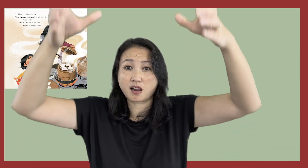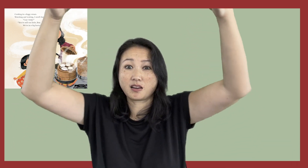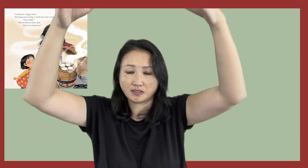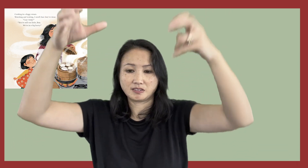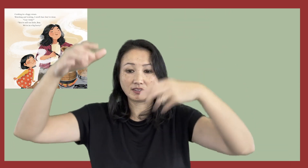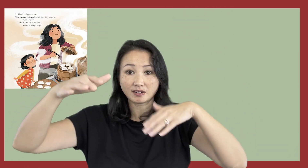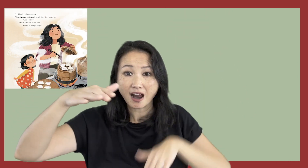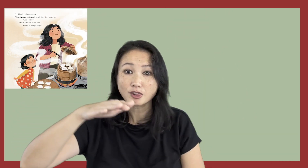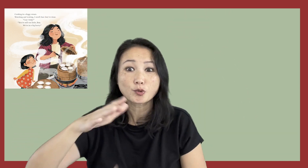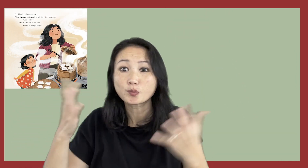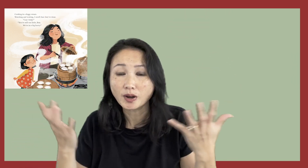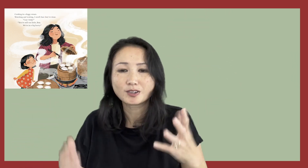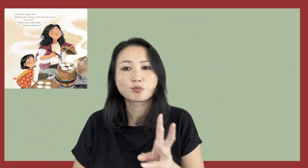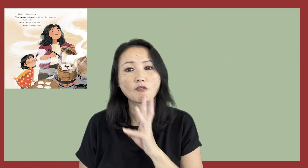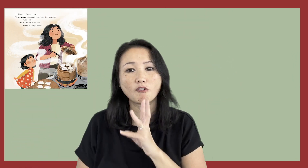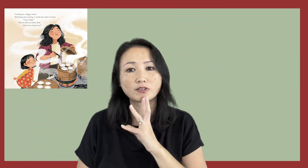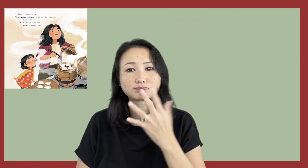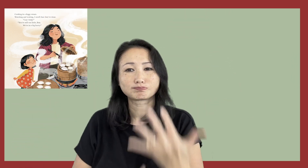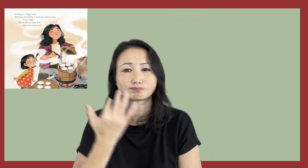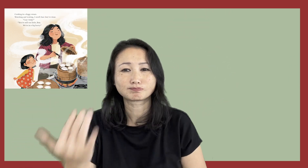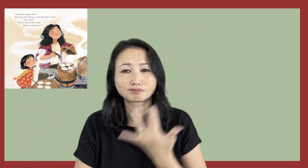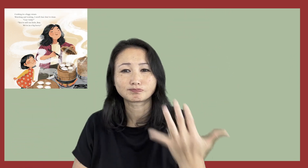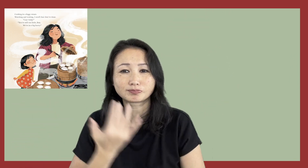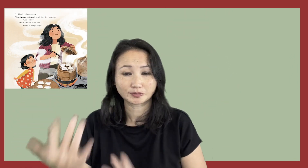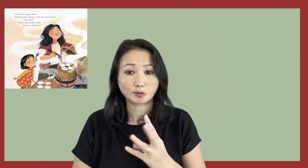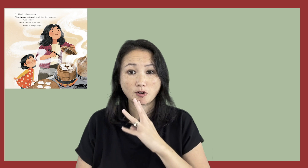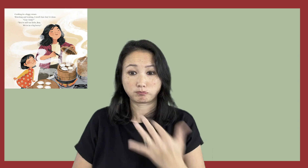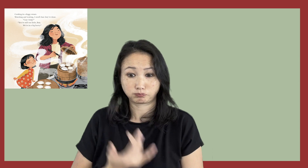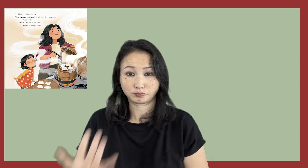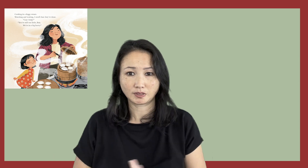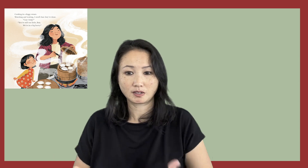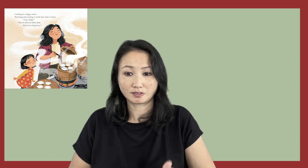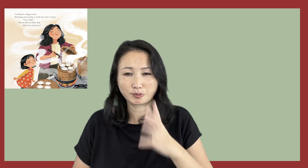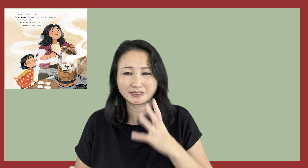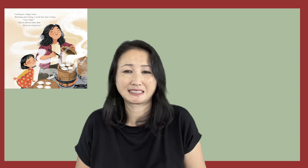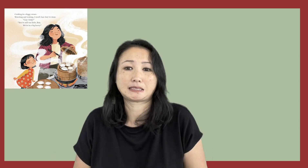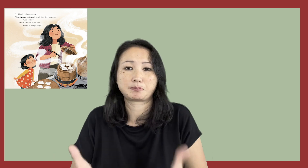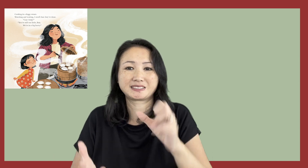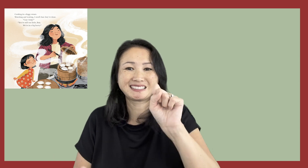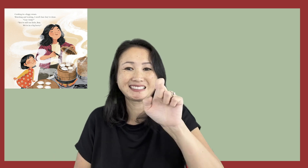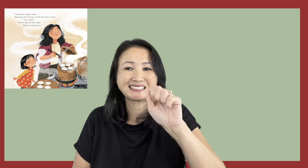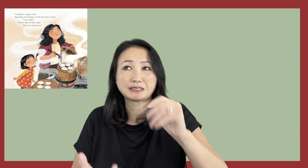smell that they're done.